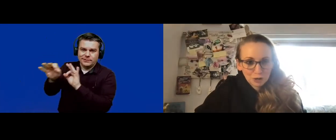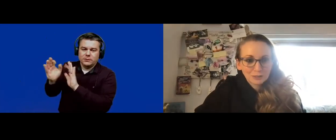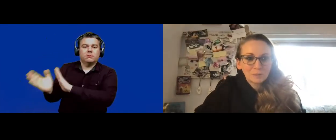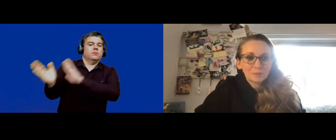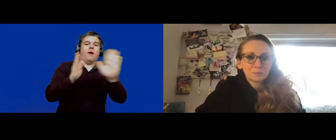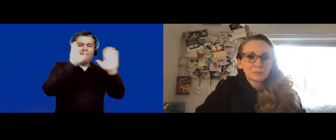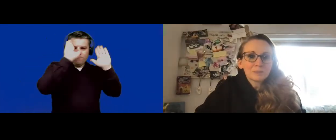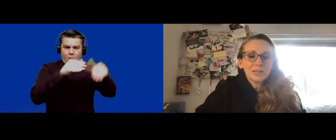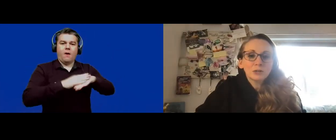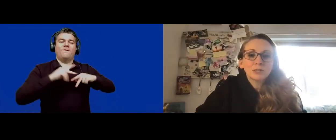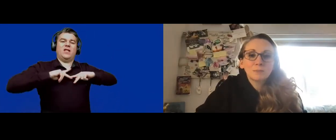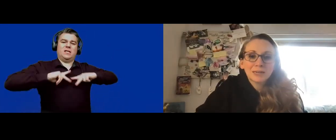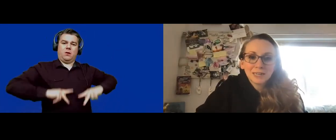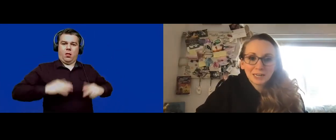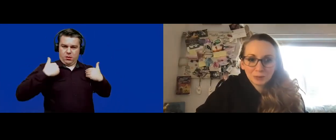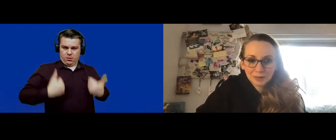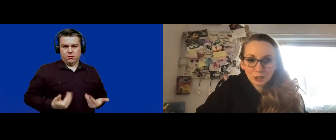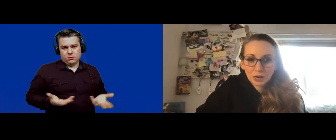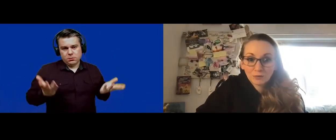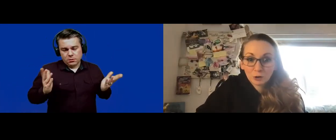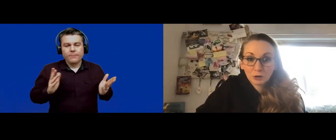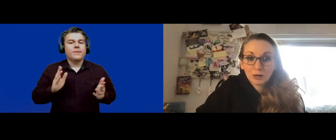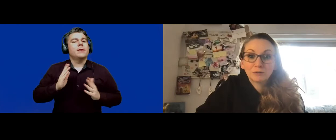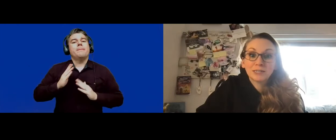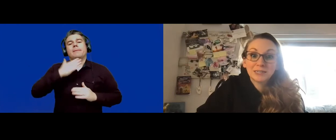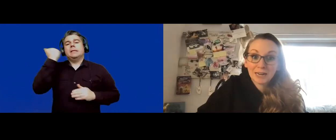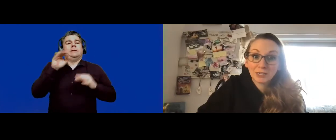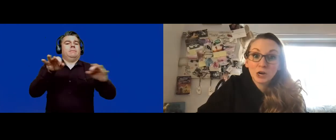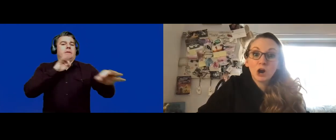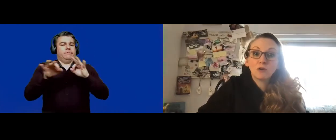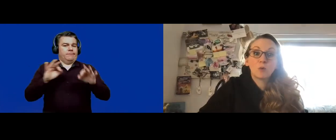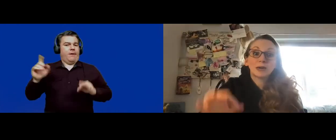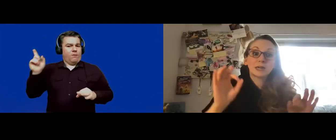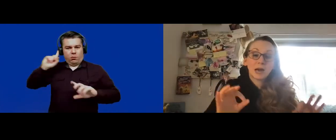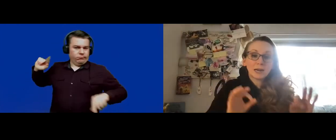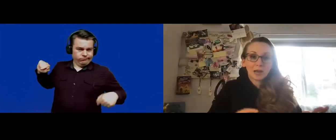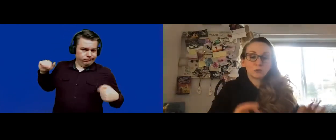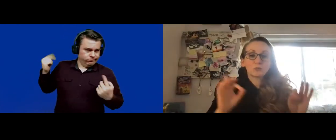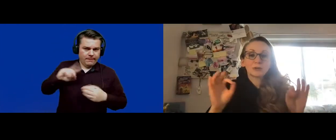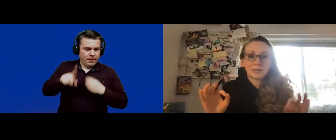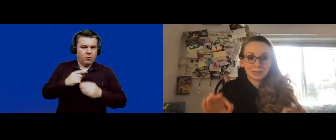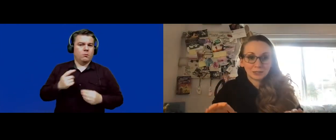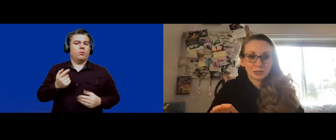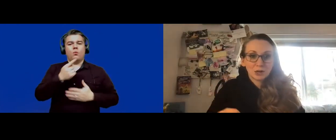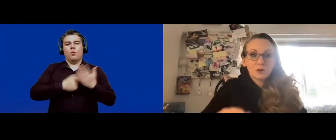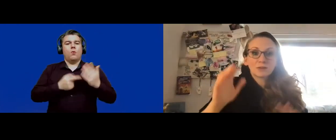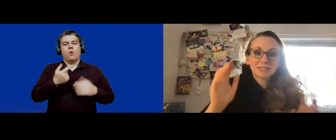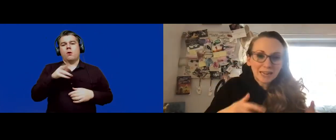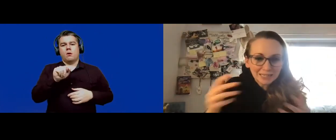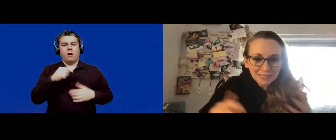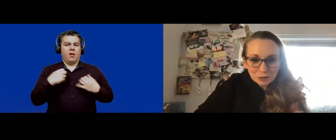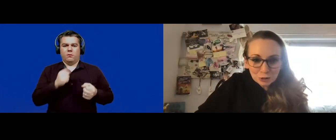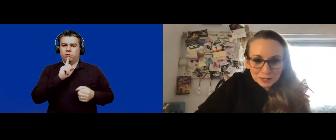root cause. Here's the best explanation I've heard of to date of what gut health really is for